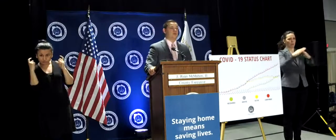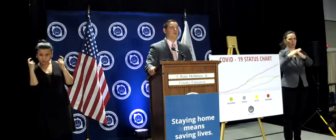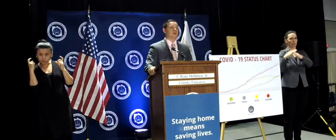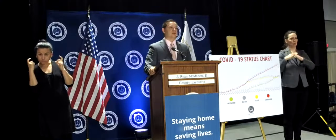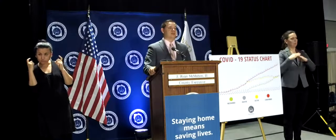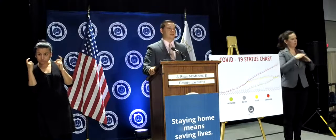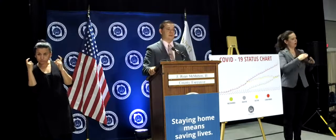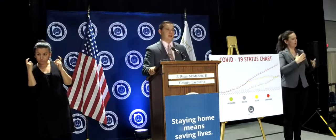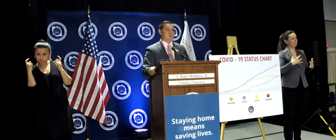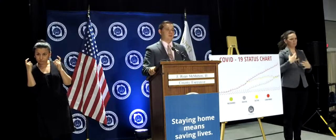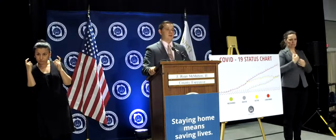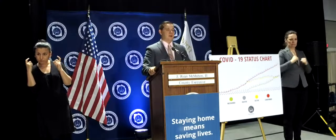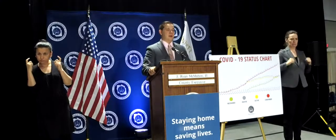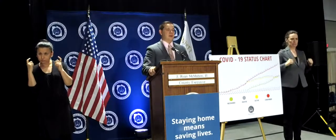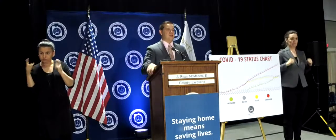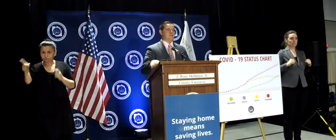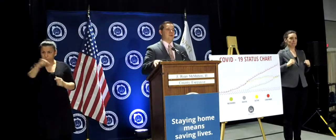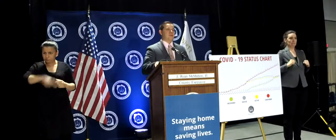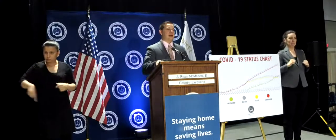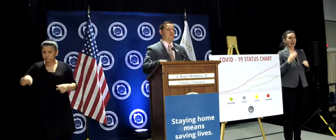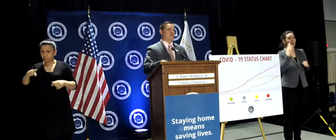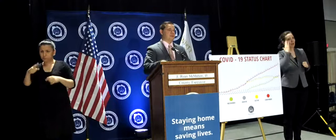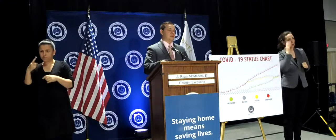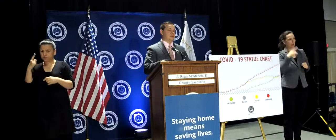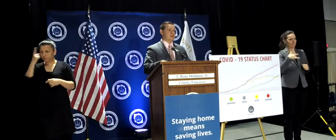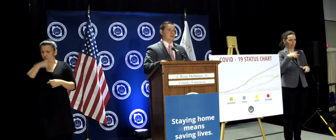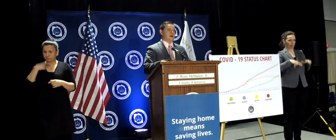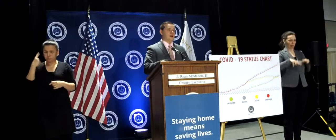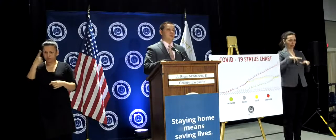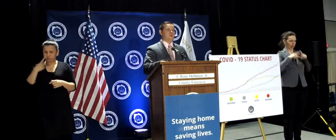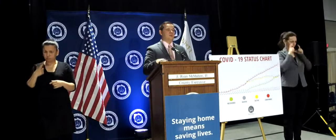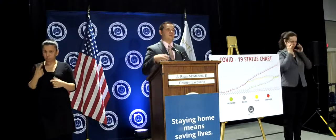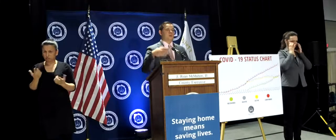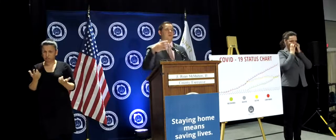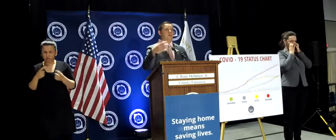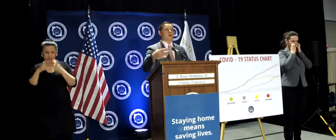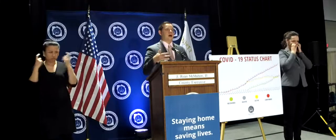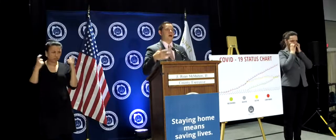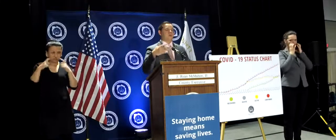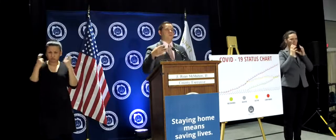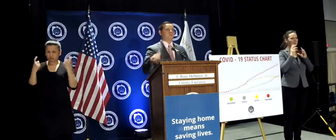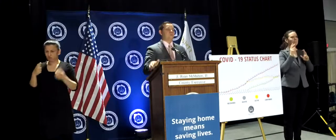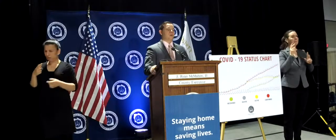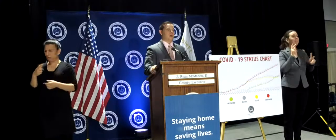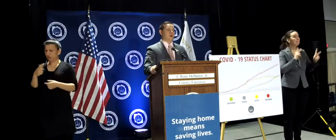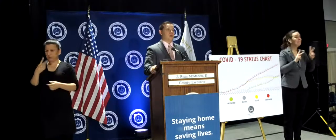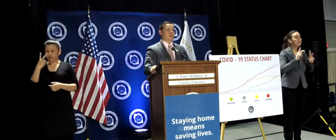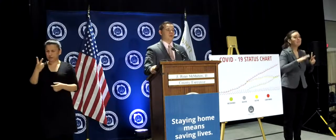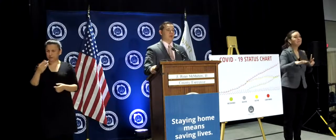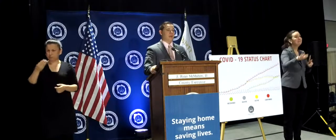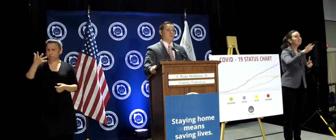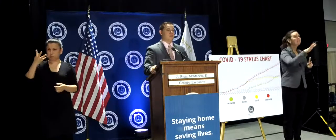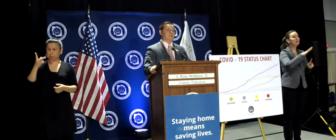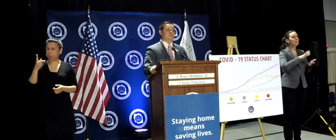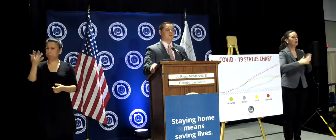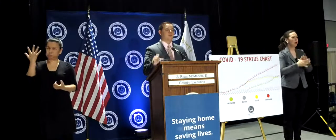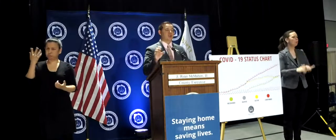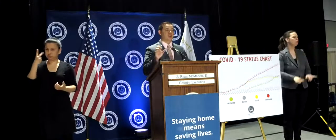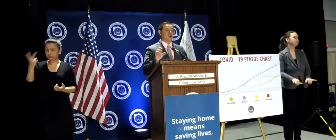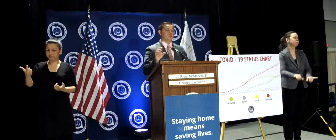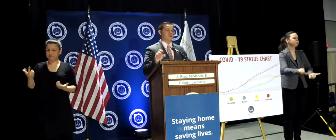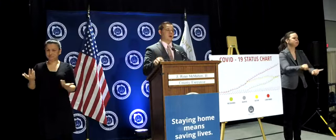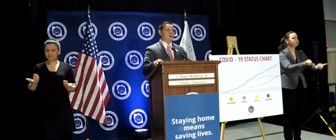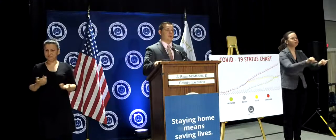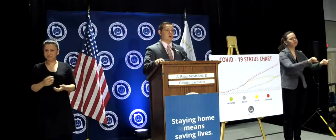all look funny at the same time. And that inspires confidence within people who are out when they're shopping, because people are